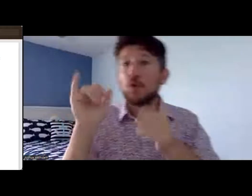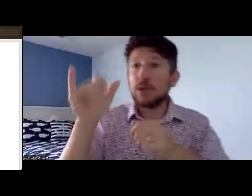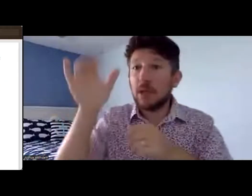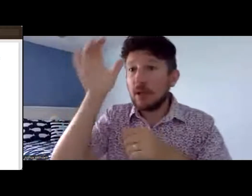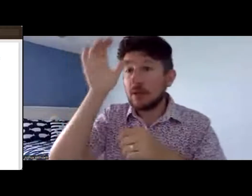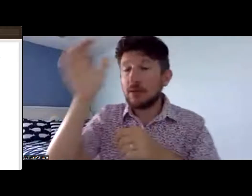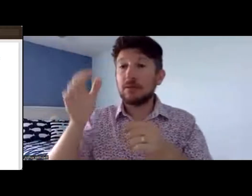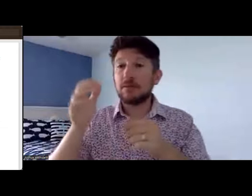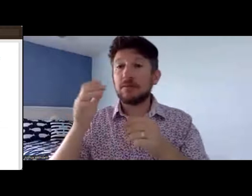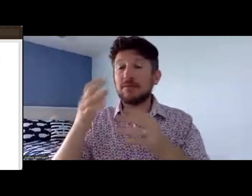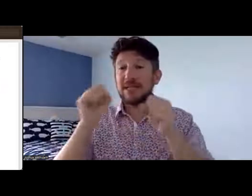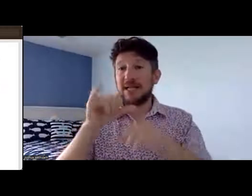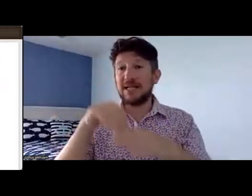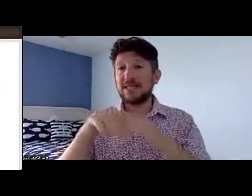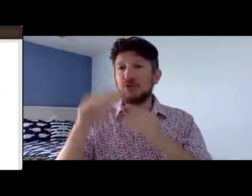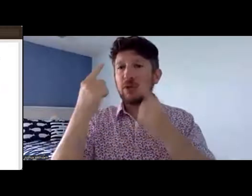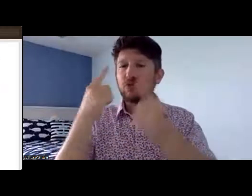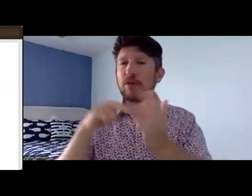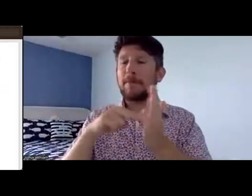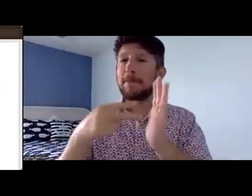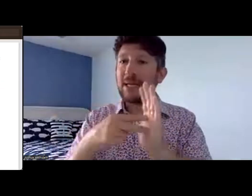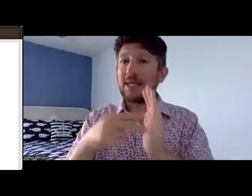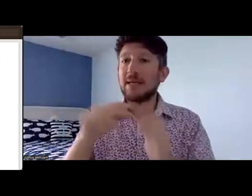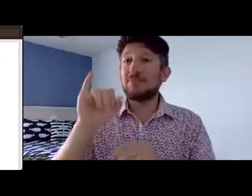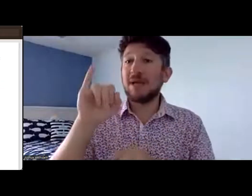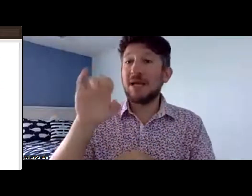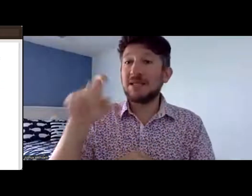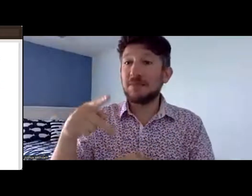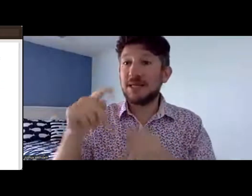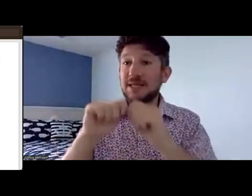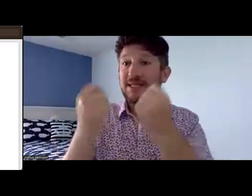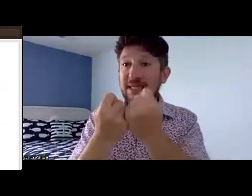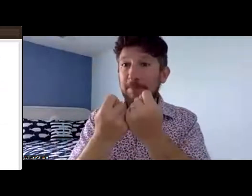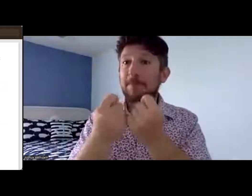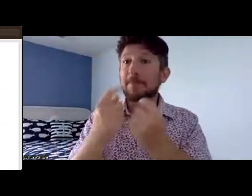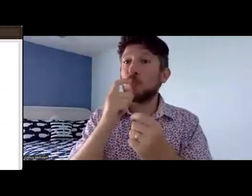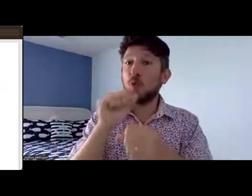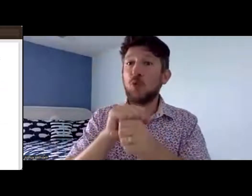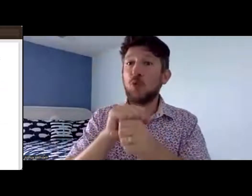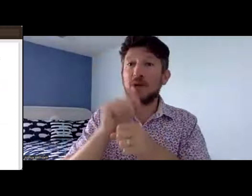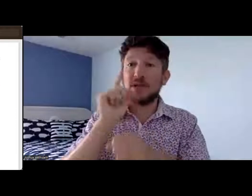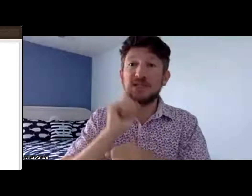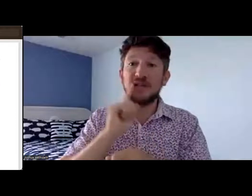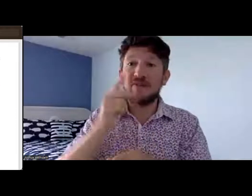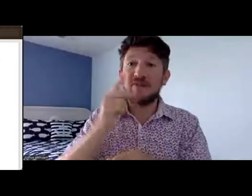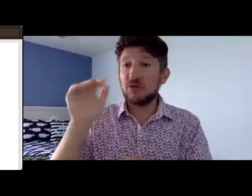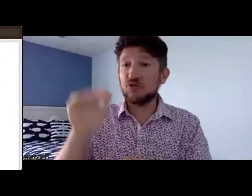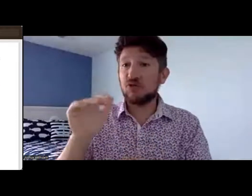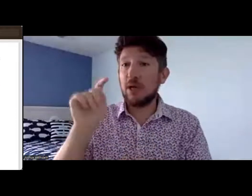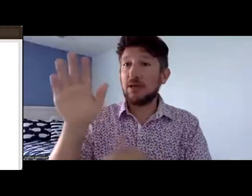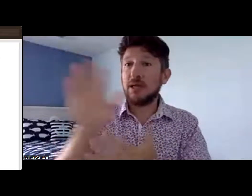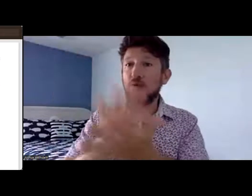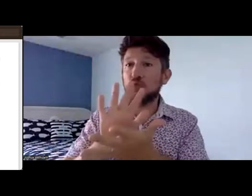And it says they enlist the assistance of other specialists in supervisory, consultative, and referral roles in providing effective services as a